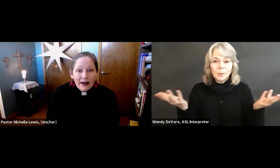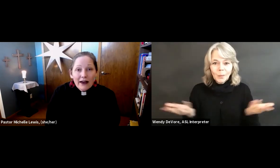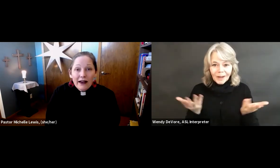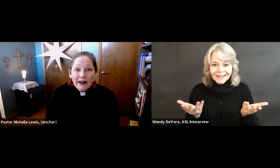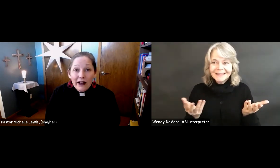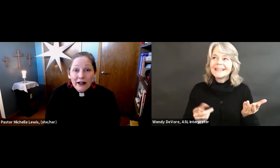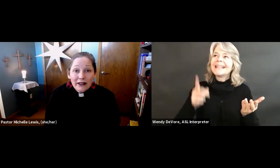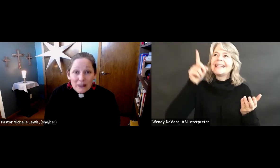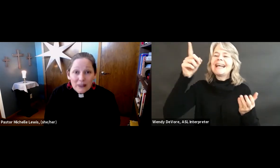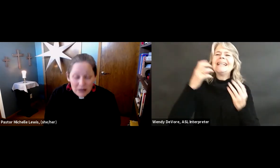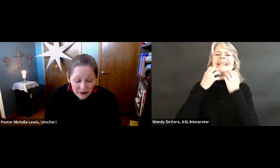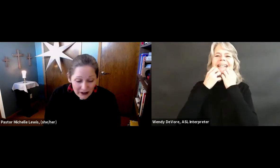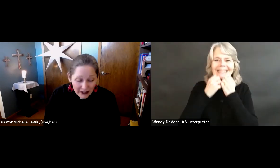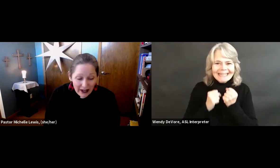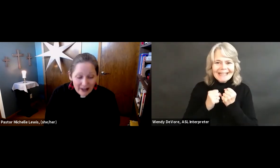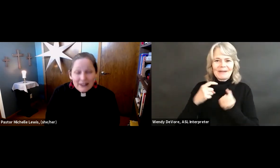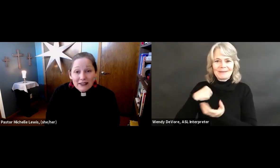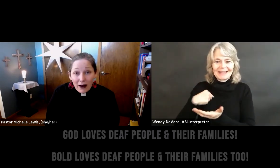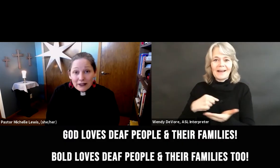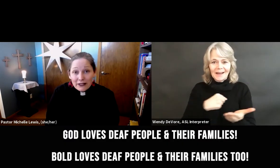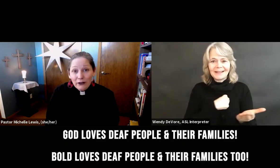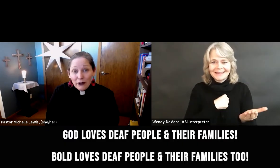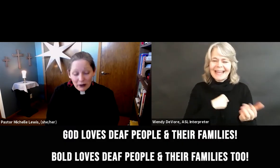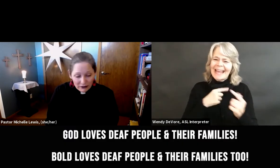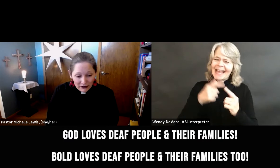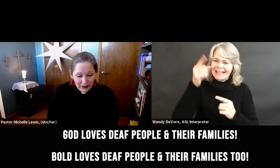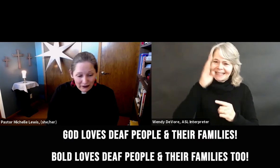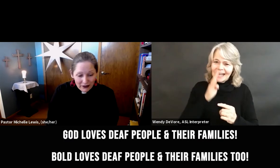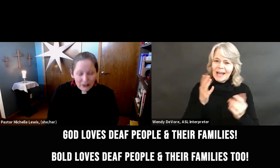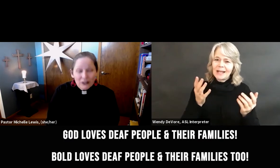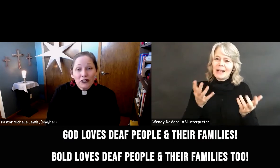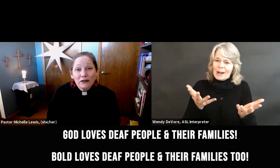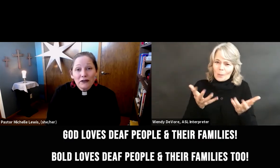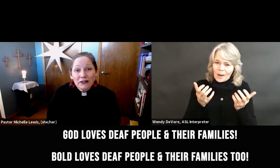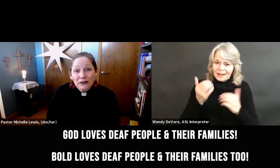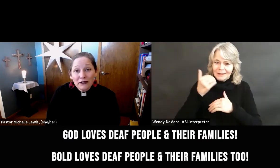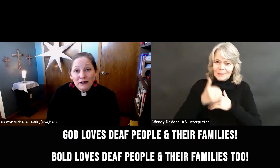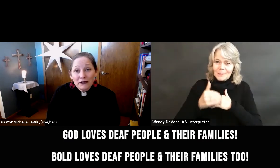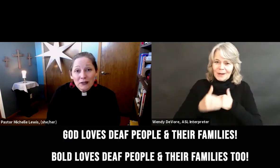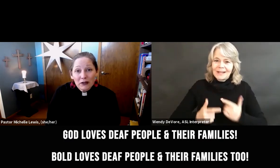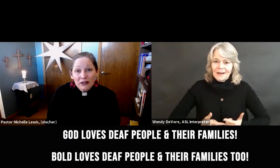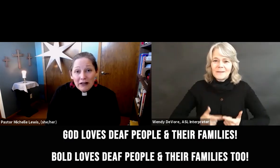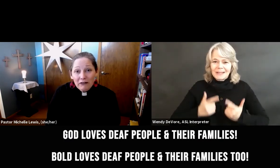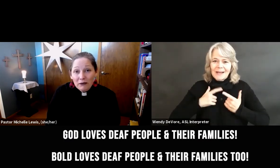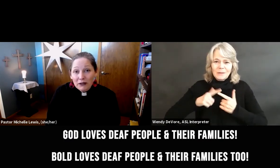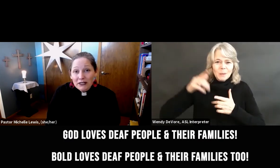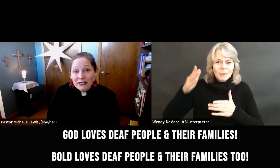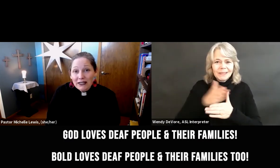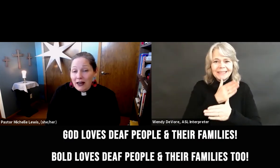And God specifically asks us here at Bread of Life to share this good news with the deaf community